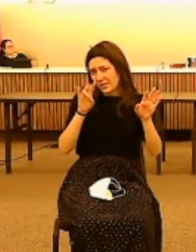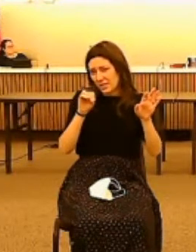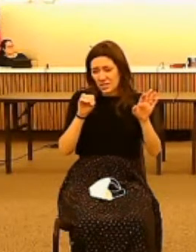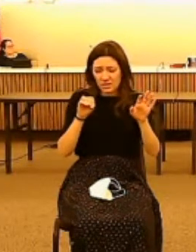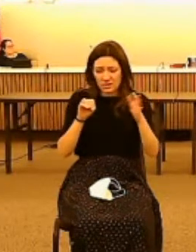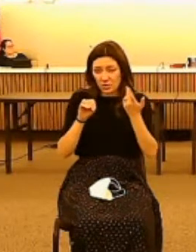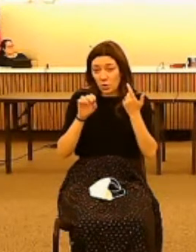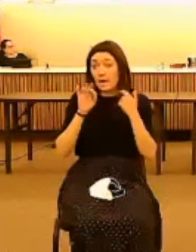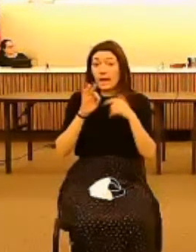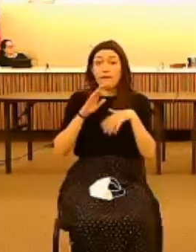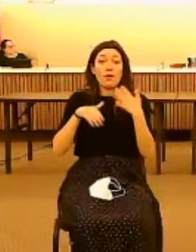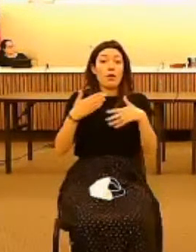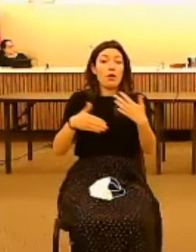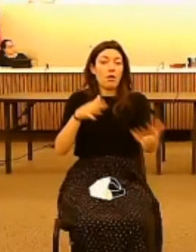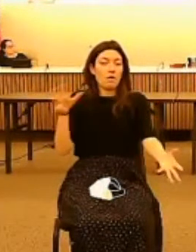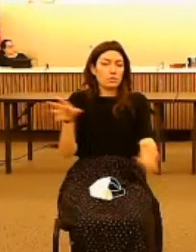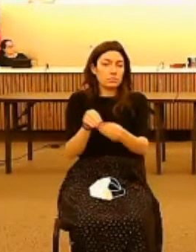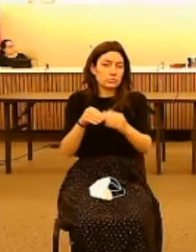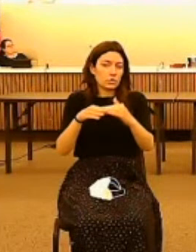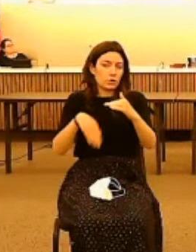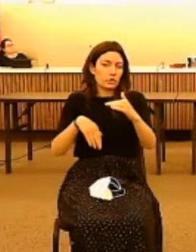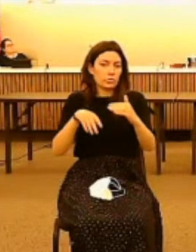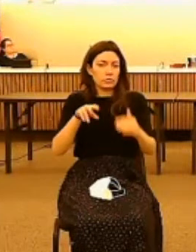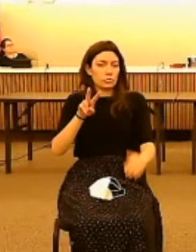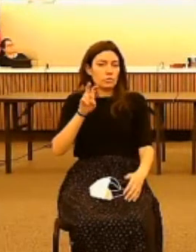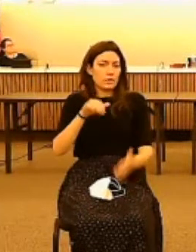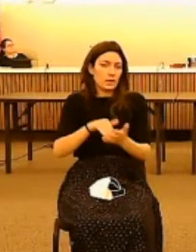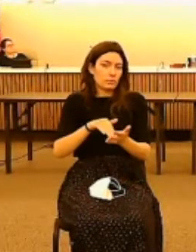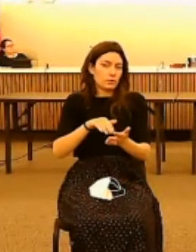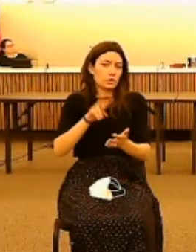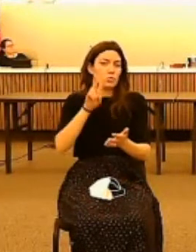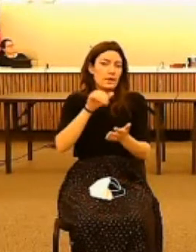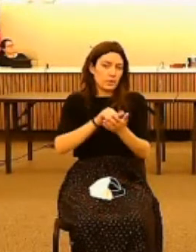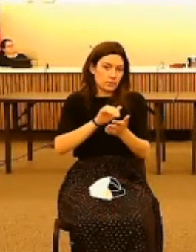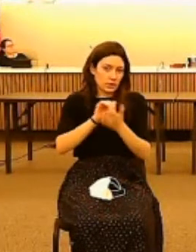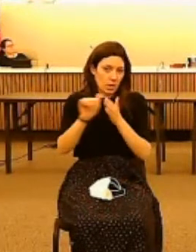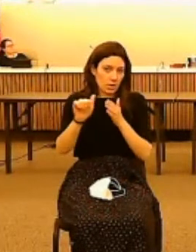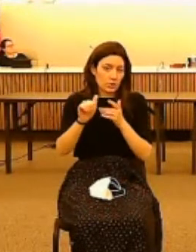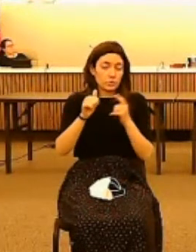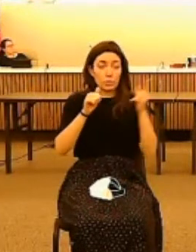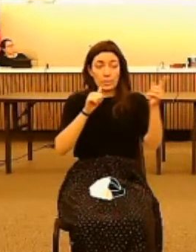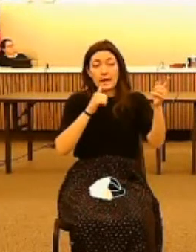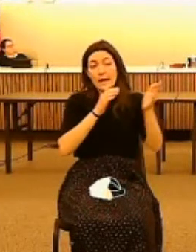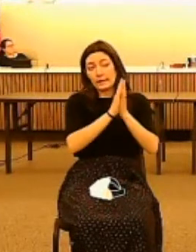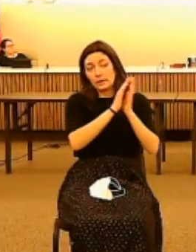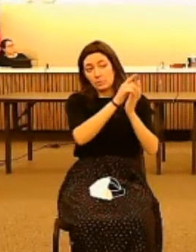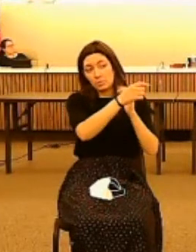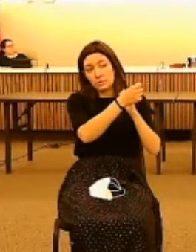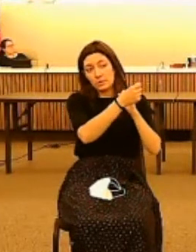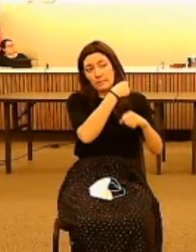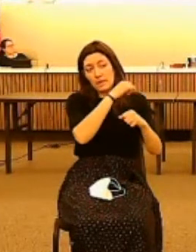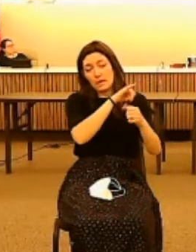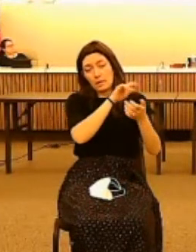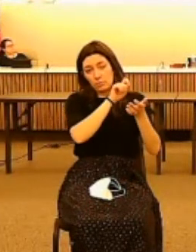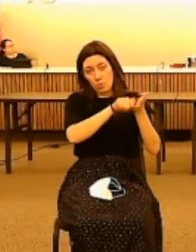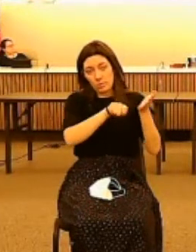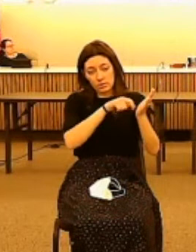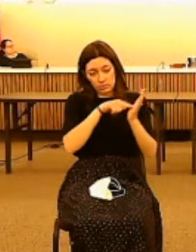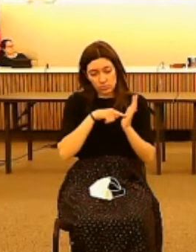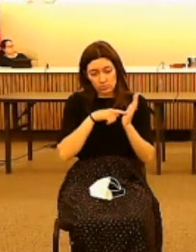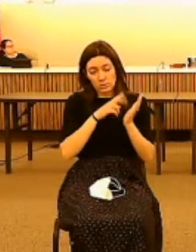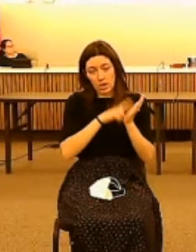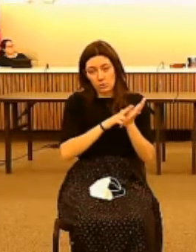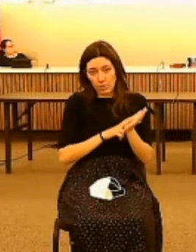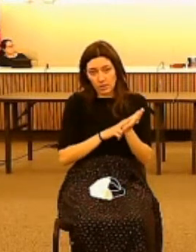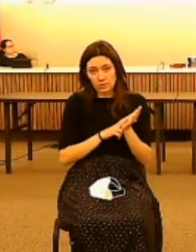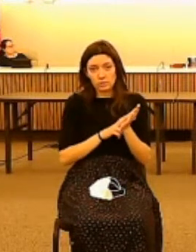it goes the whole thing, you're looking at under $2,000. So I've asked him to send me the notice for that, or the contract